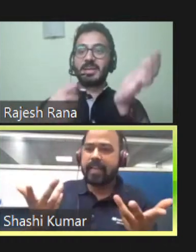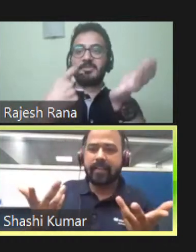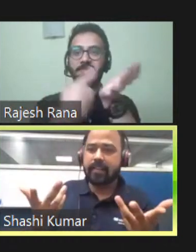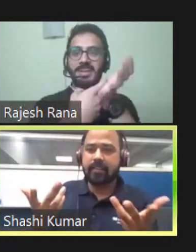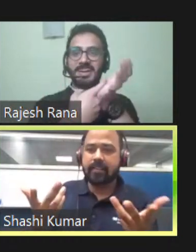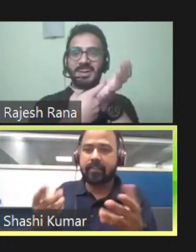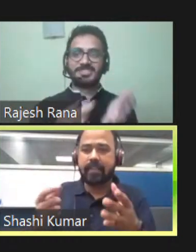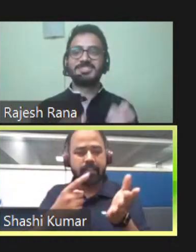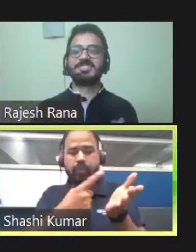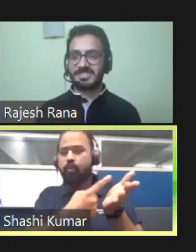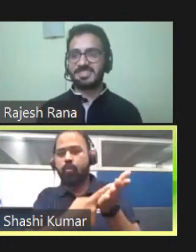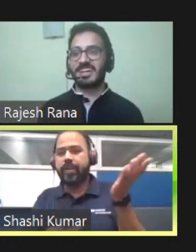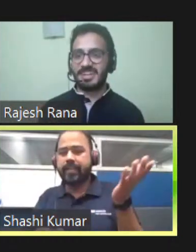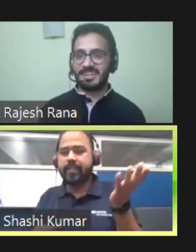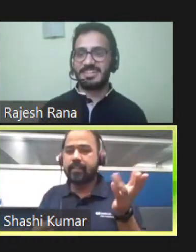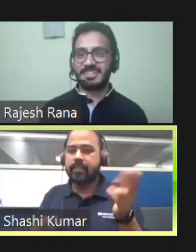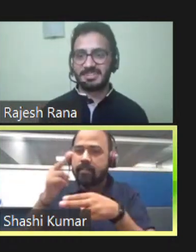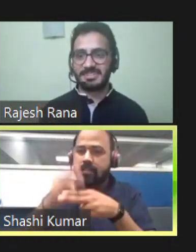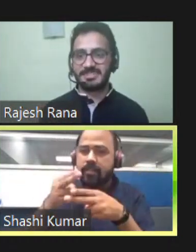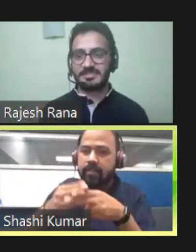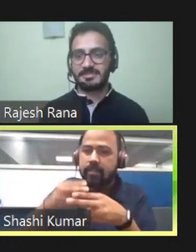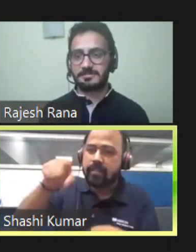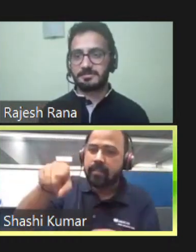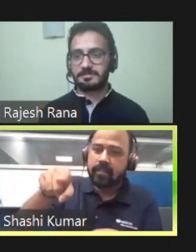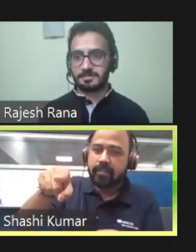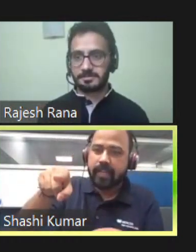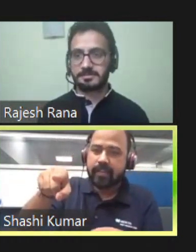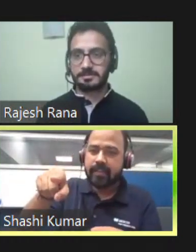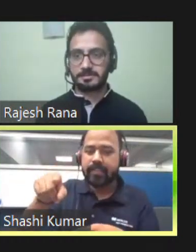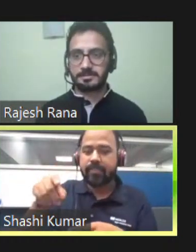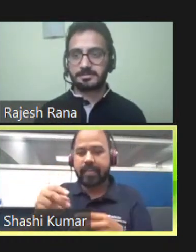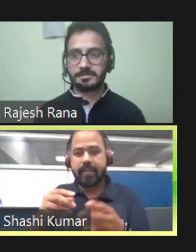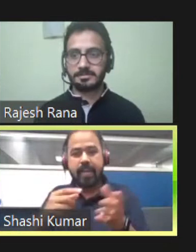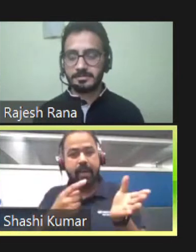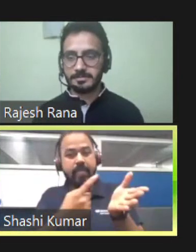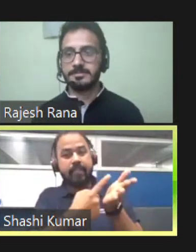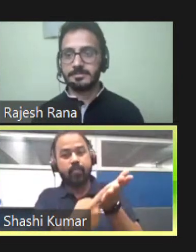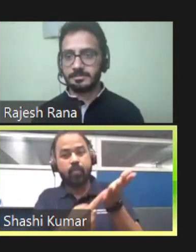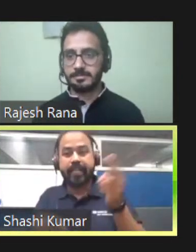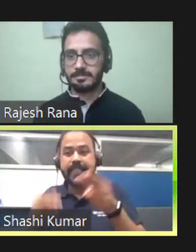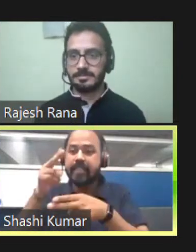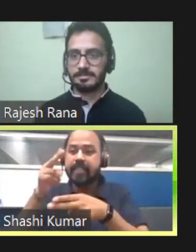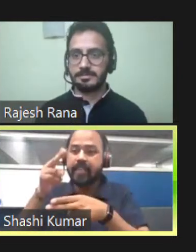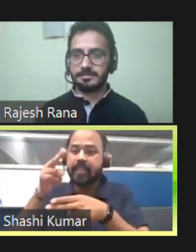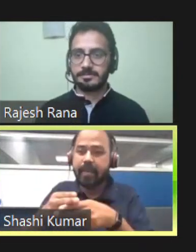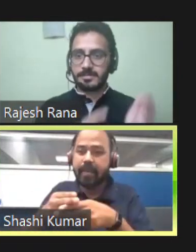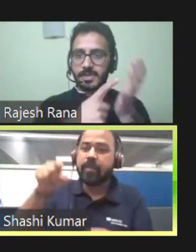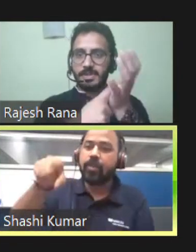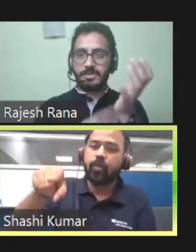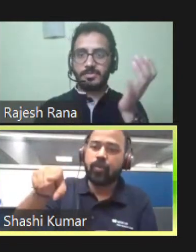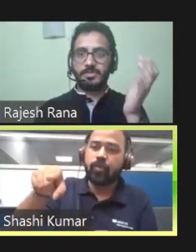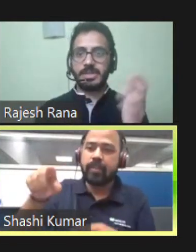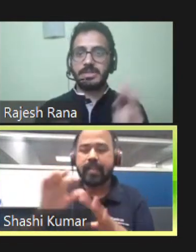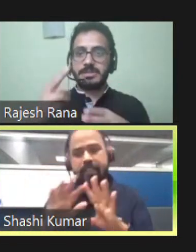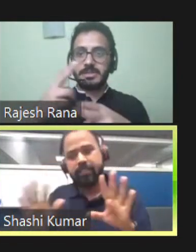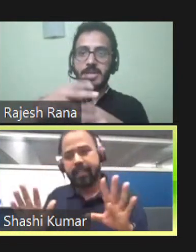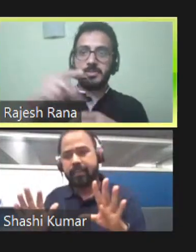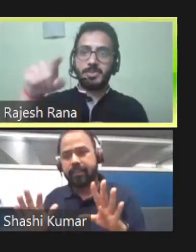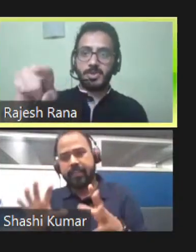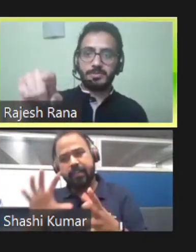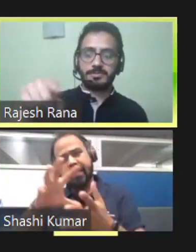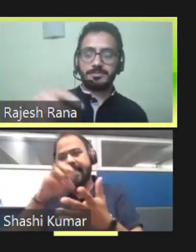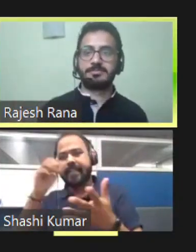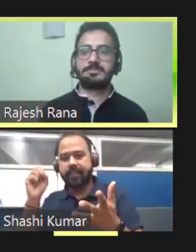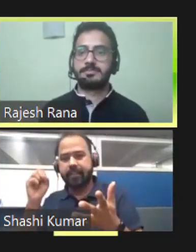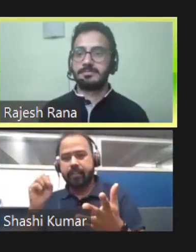Either way I can ask, right? So what is, right? That's fine. I'm asking what is name you. That is fine.